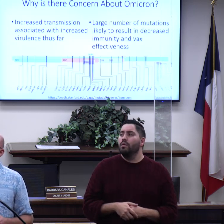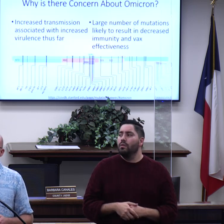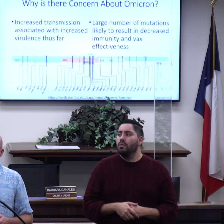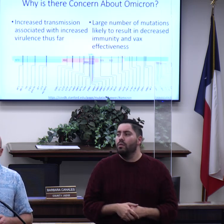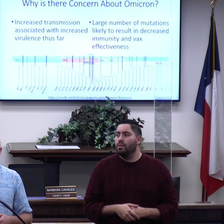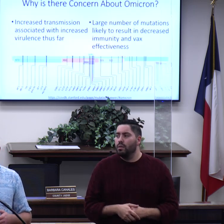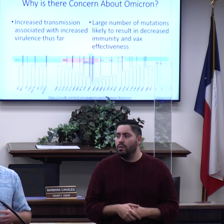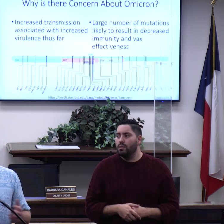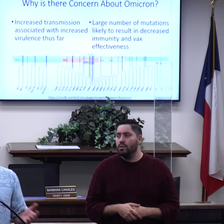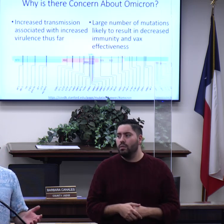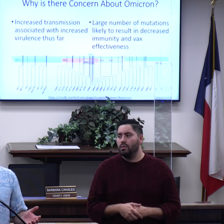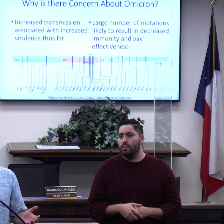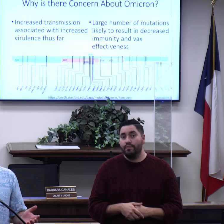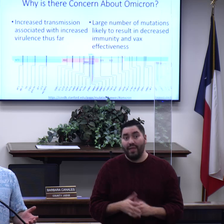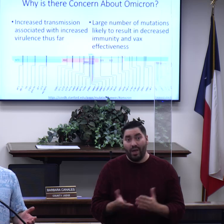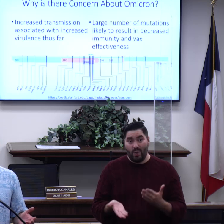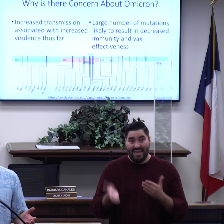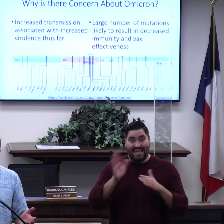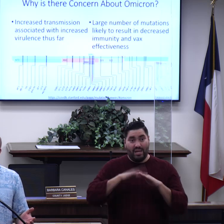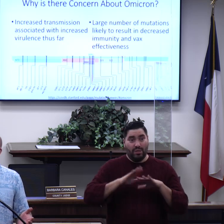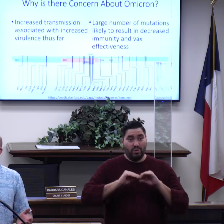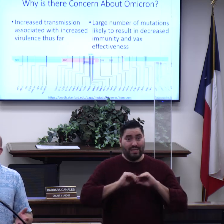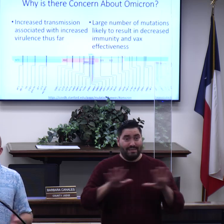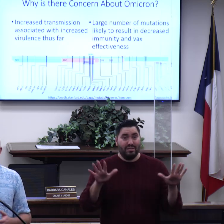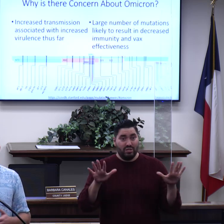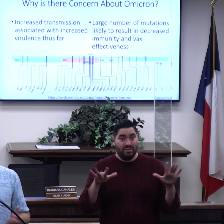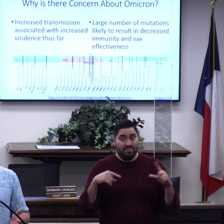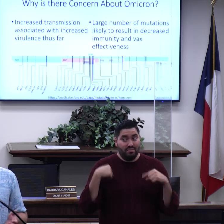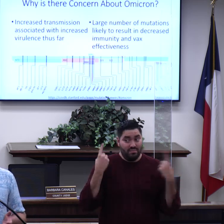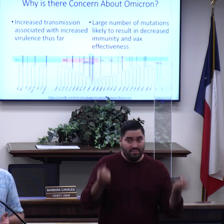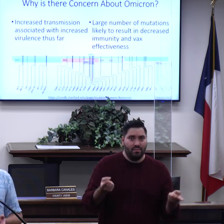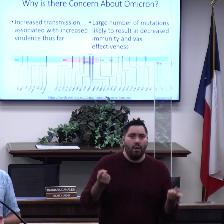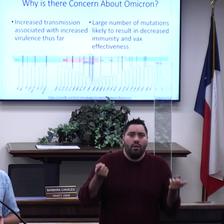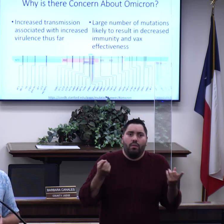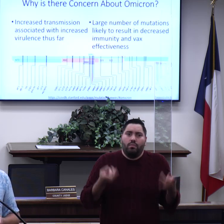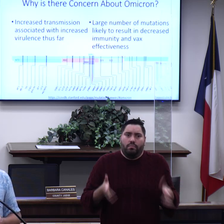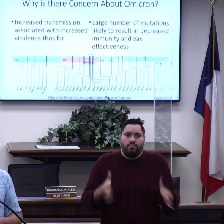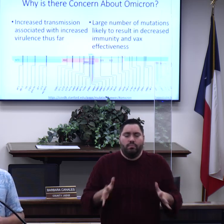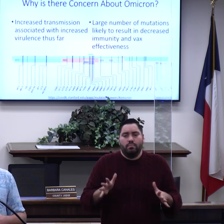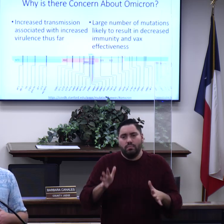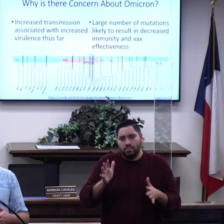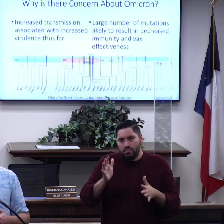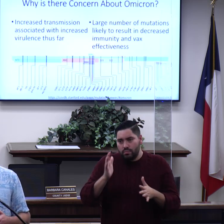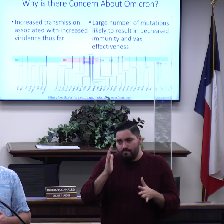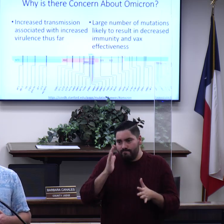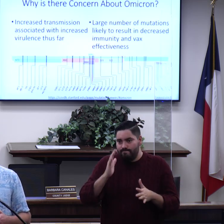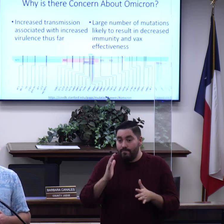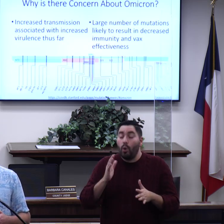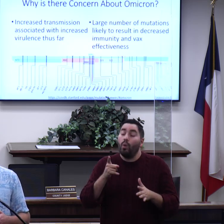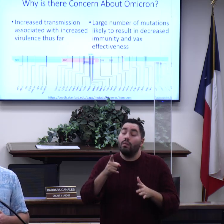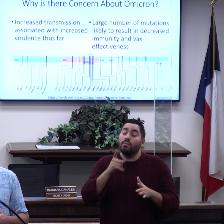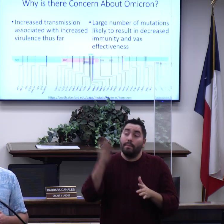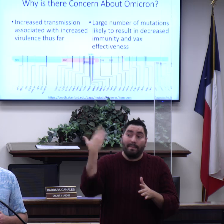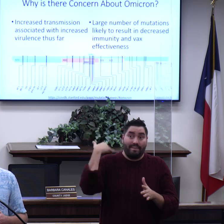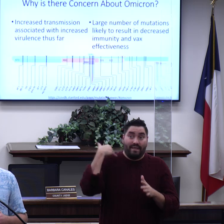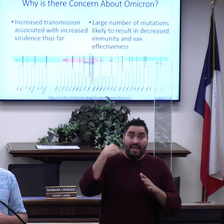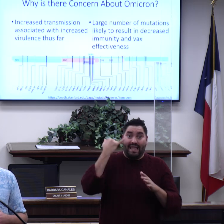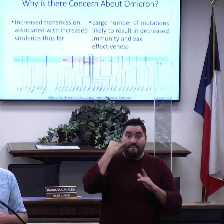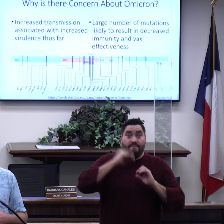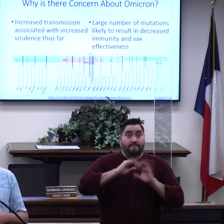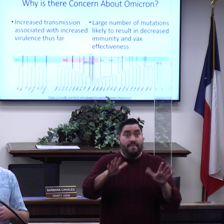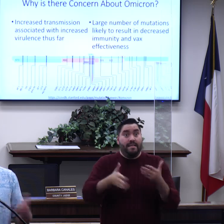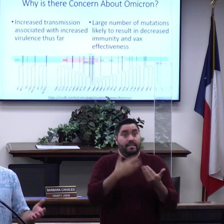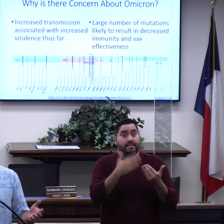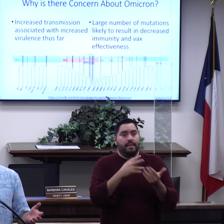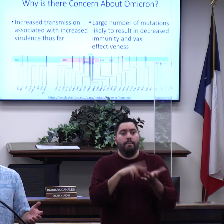Increased transmission thus far in the pandemic has been associated with increased virulence. So that's why there's a lot of concern here,